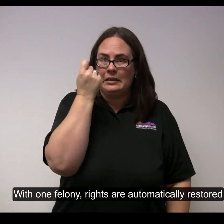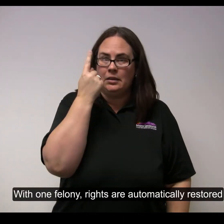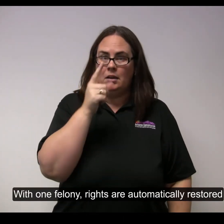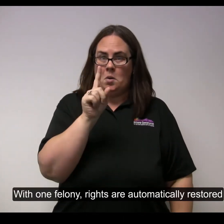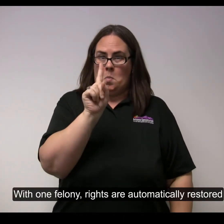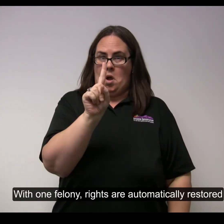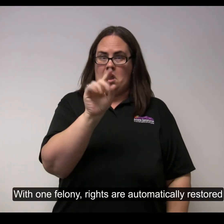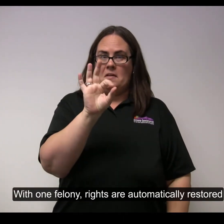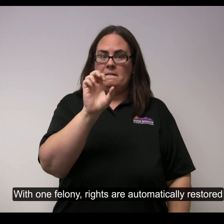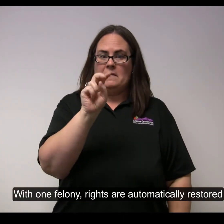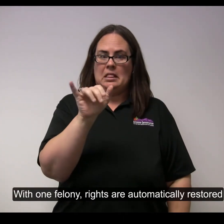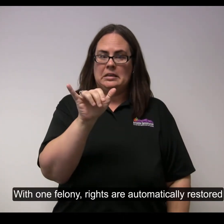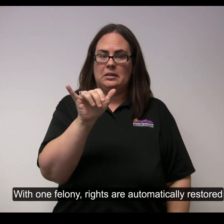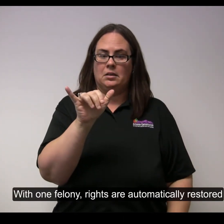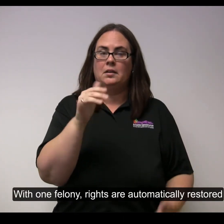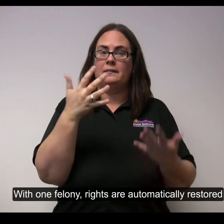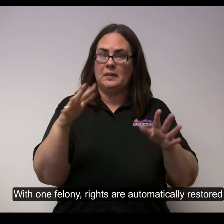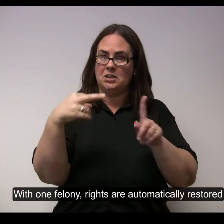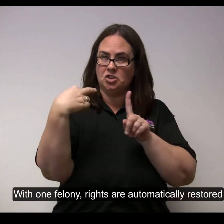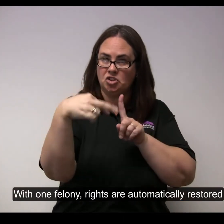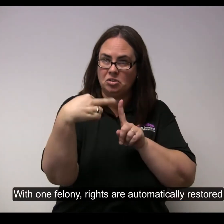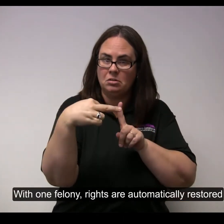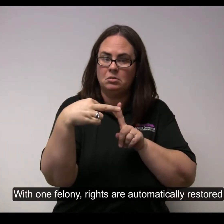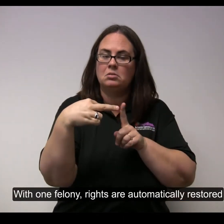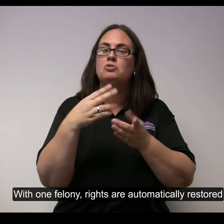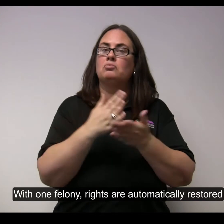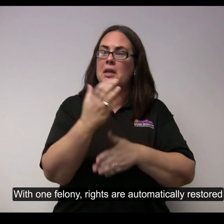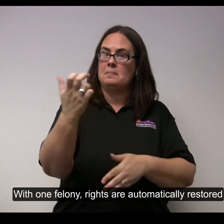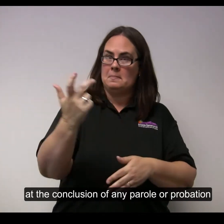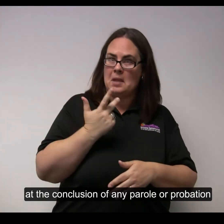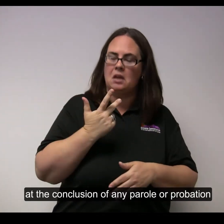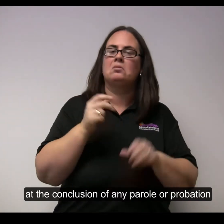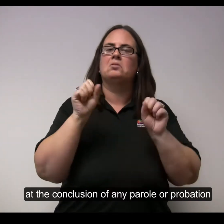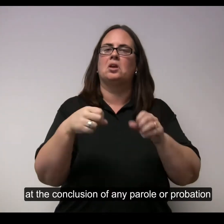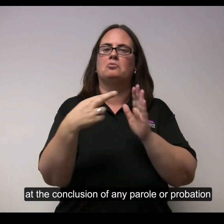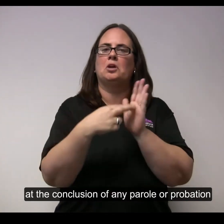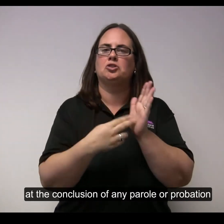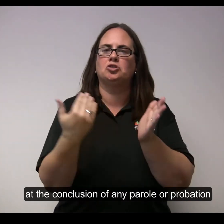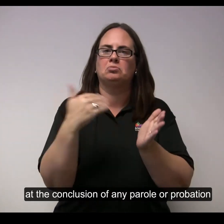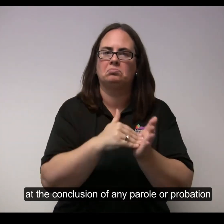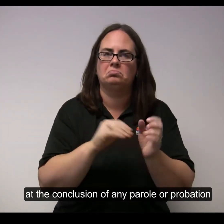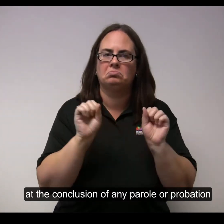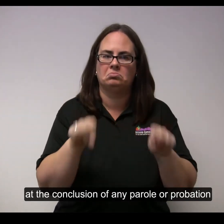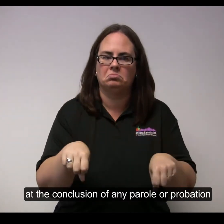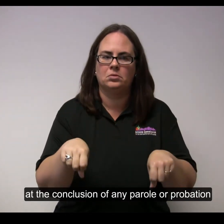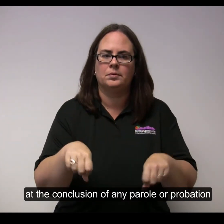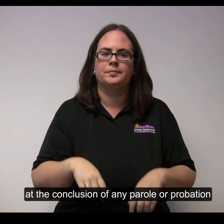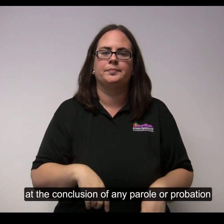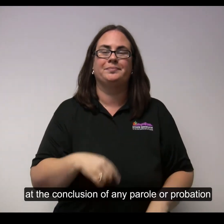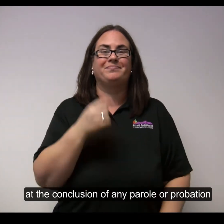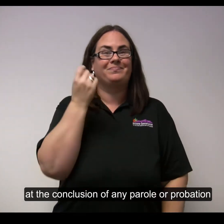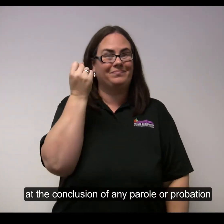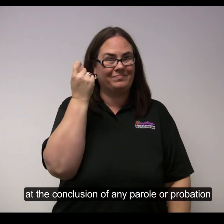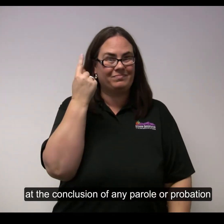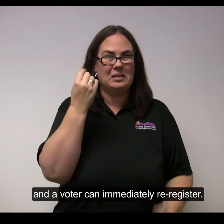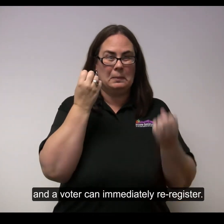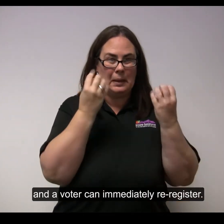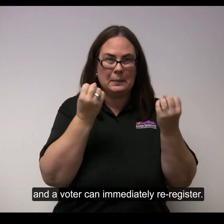With one felony, rights are automatically restored at the conclusion of any parole or probation, and a voter